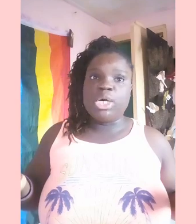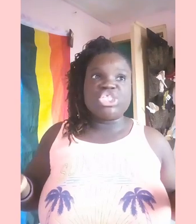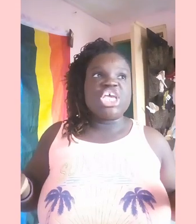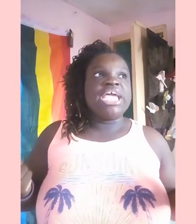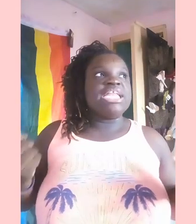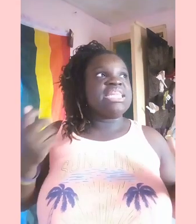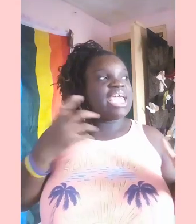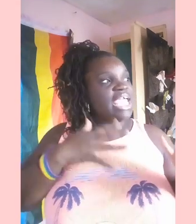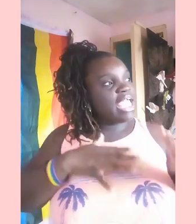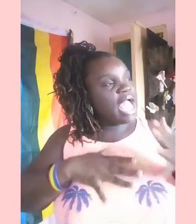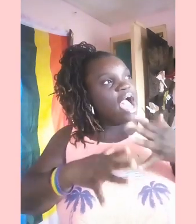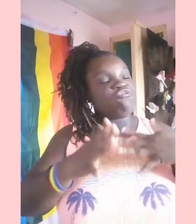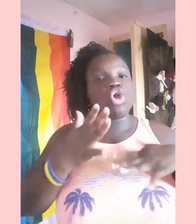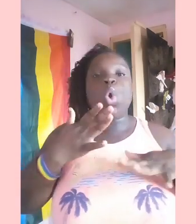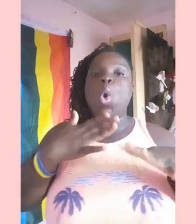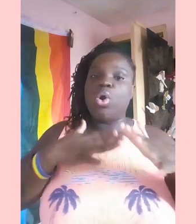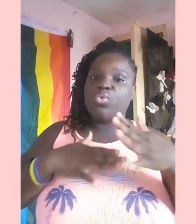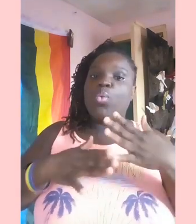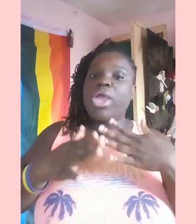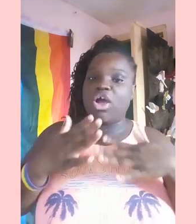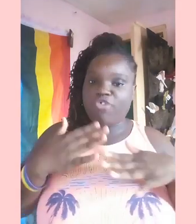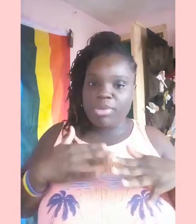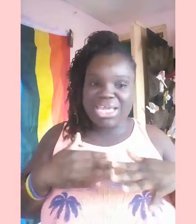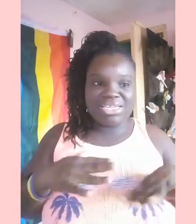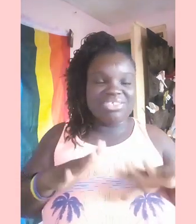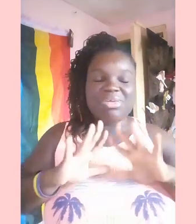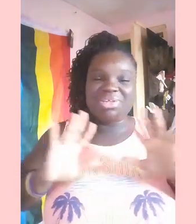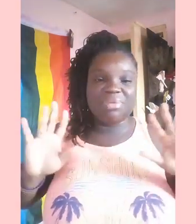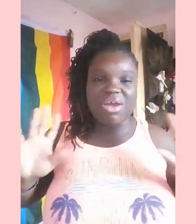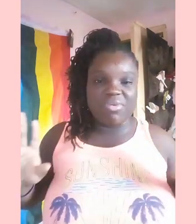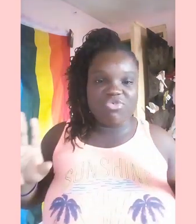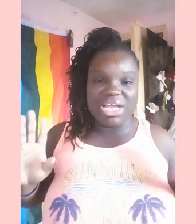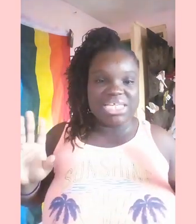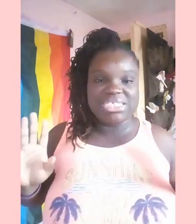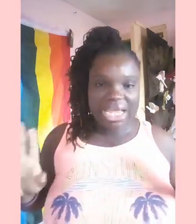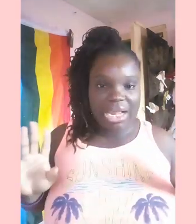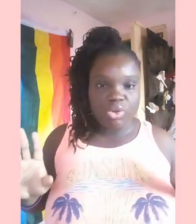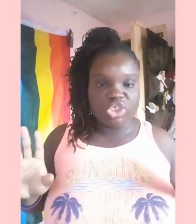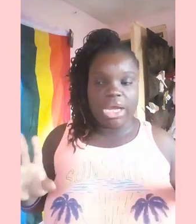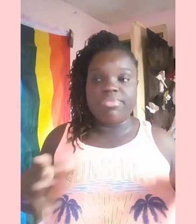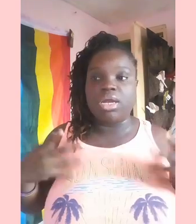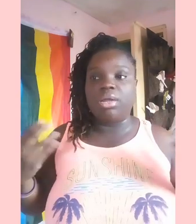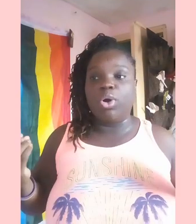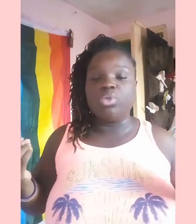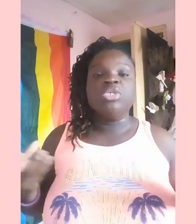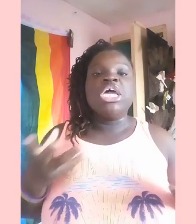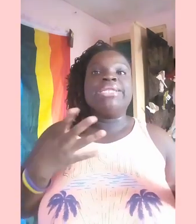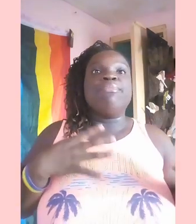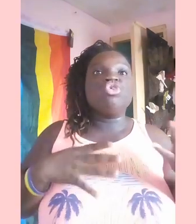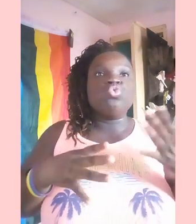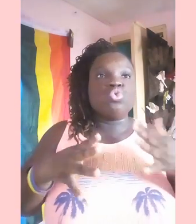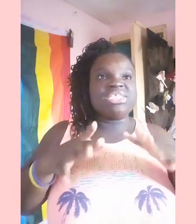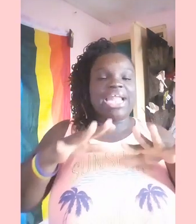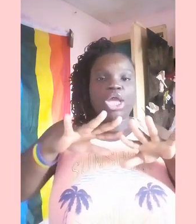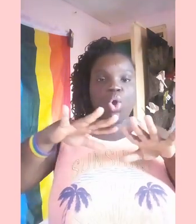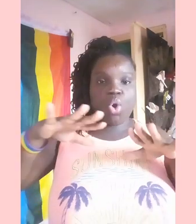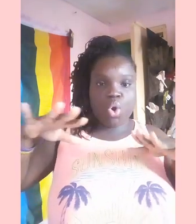but they have their own way of communicating, separate and apart from the regular sign language thing. I'm talking about them use like